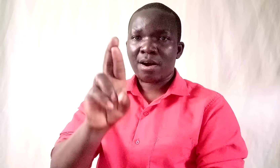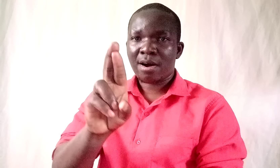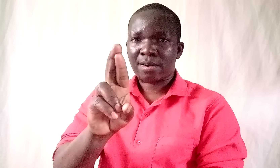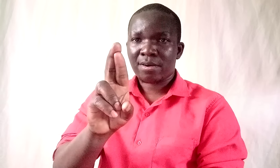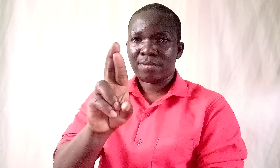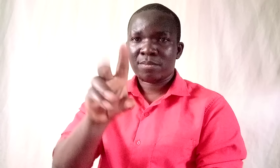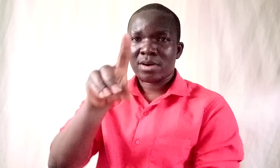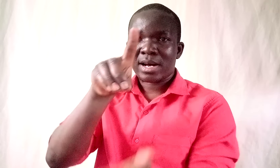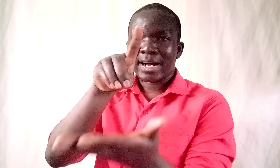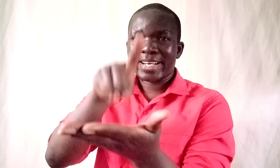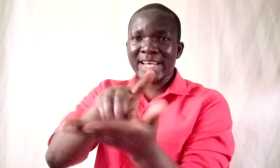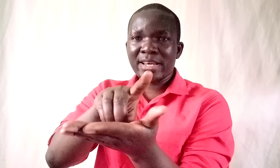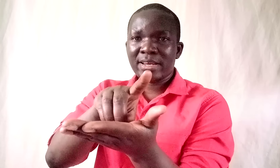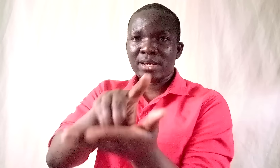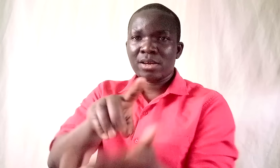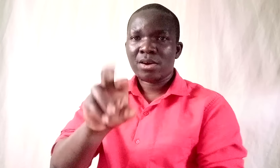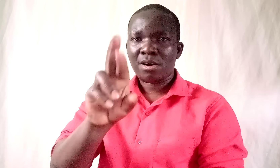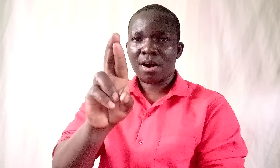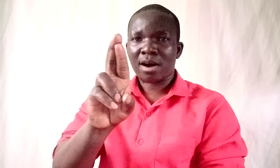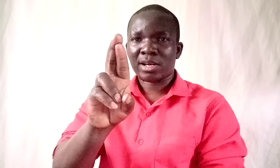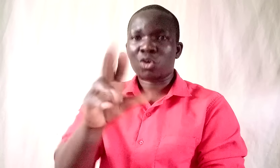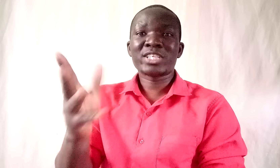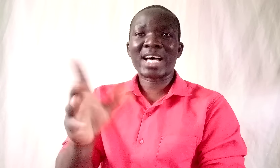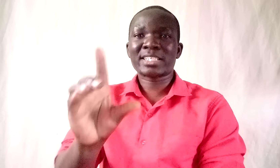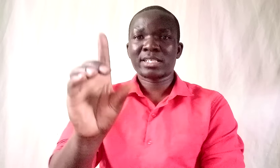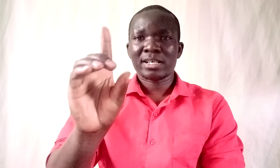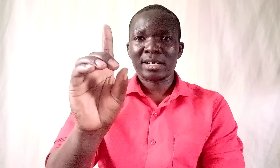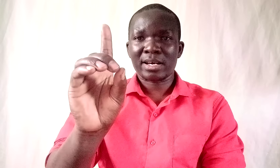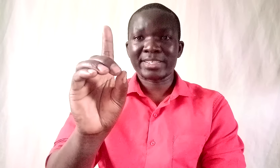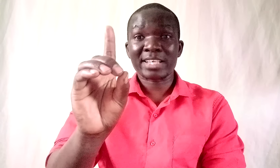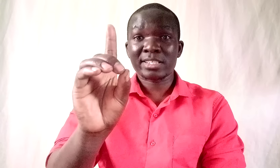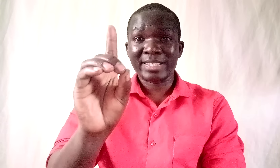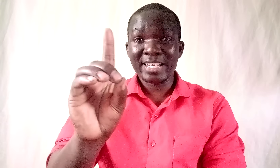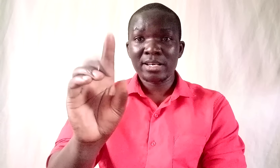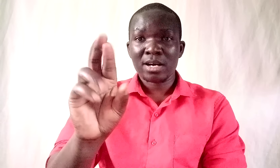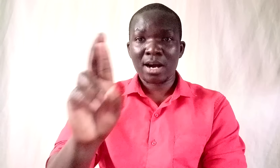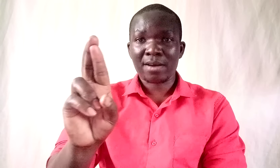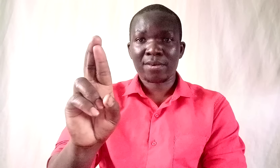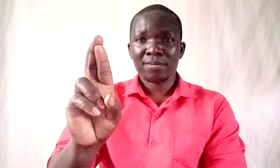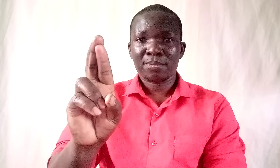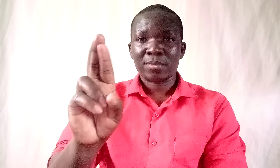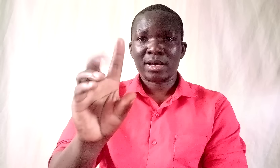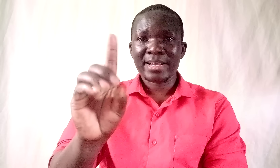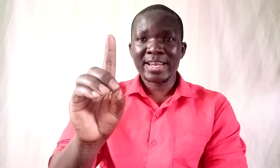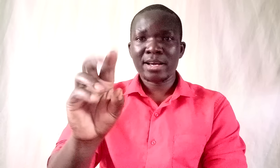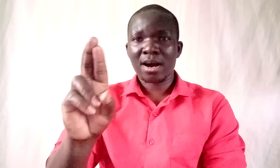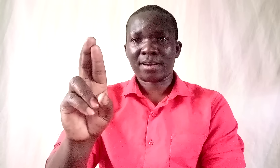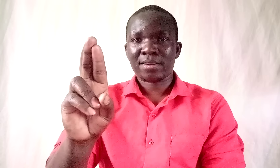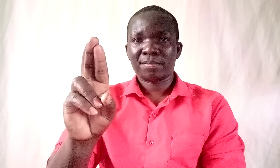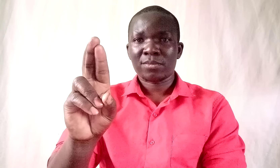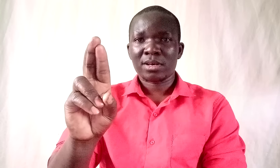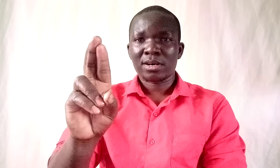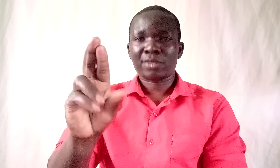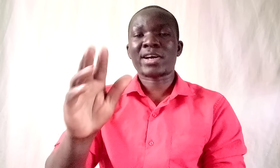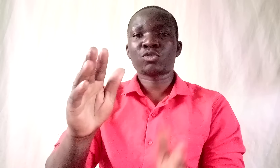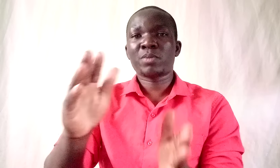R, D R, or just D R, D R, referring to people